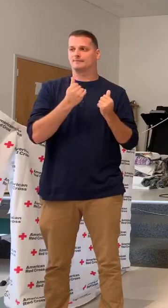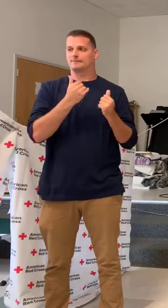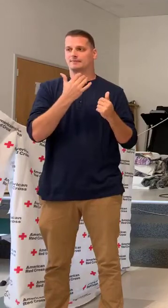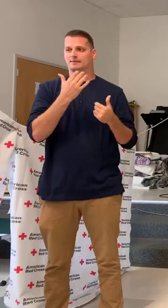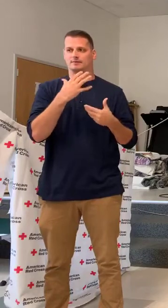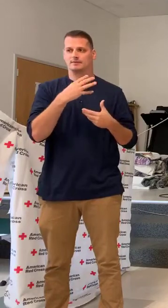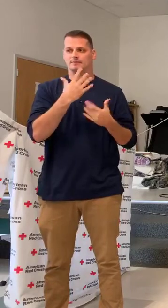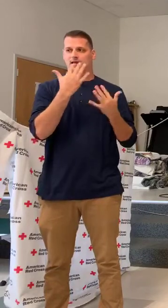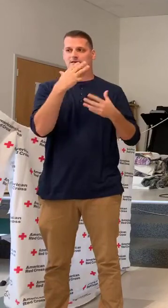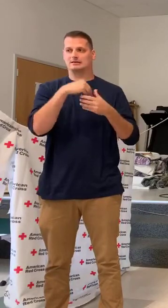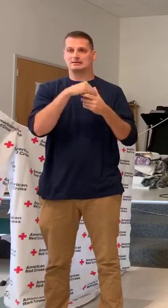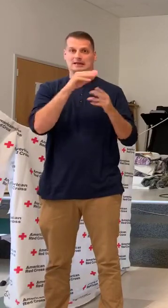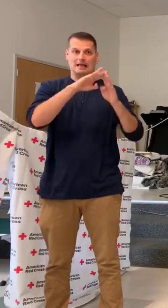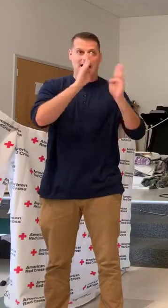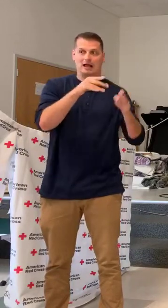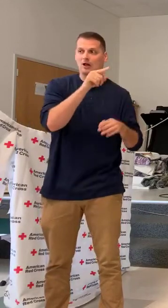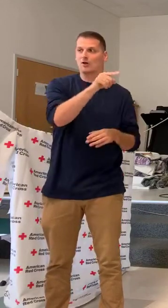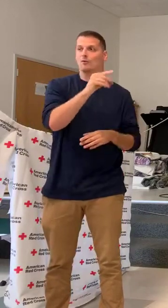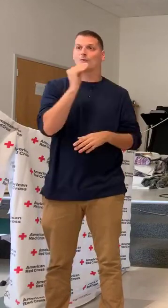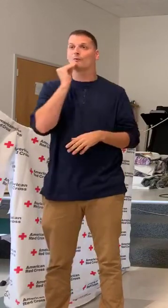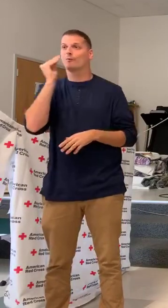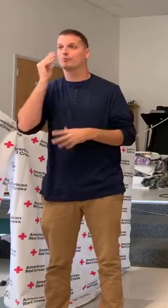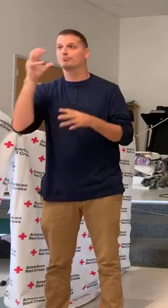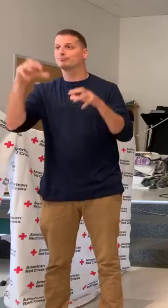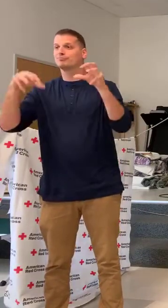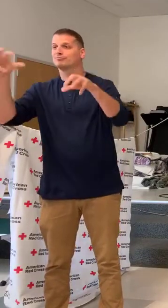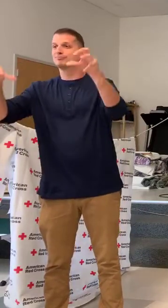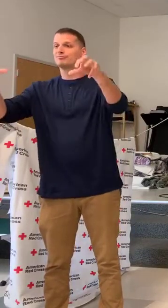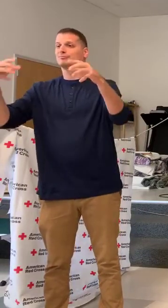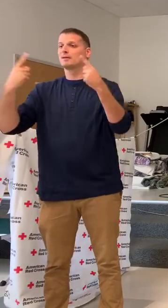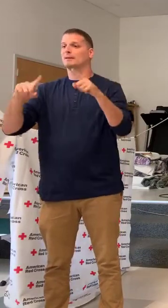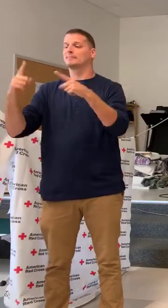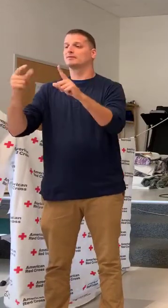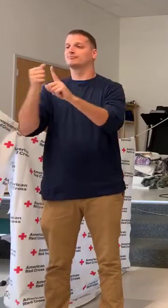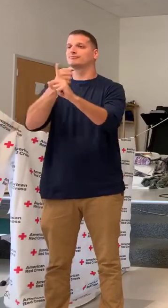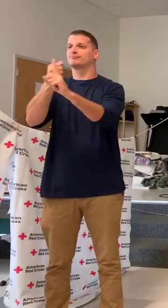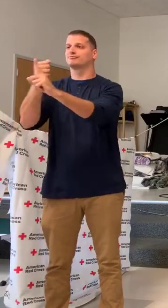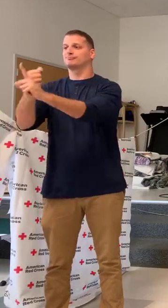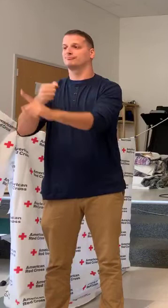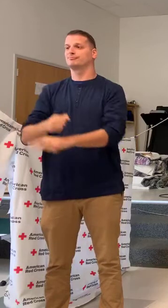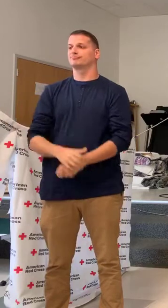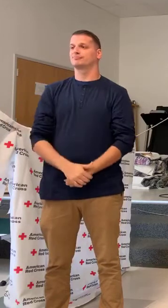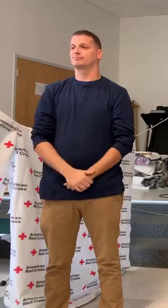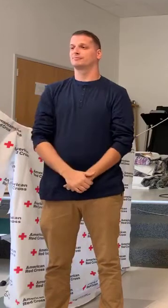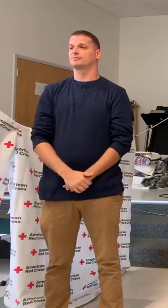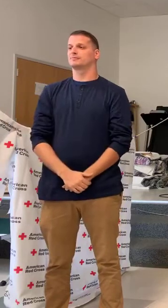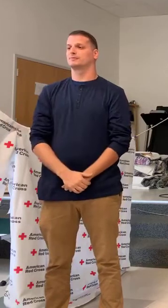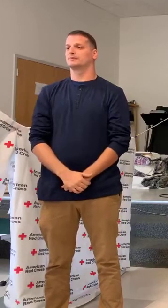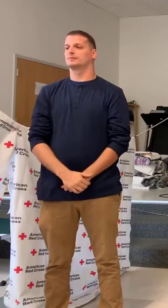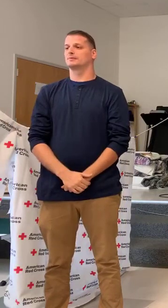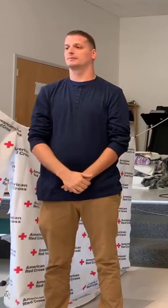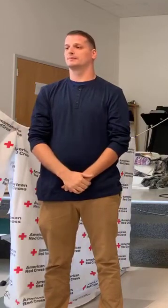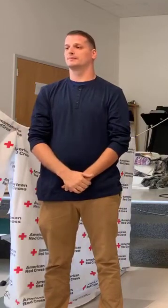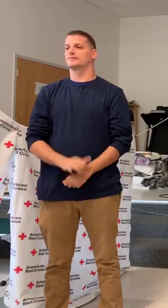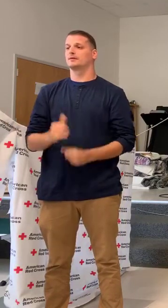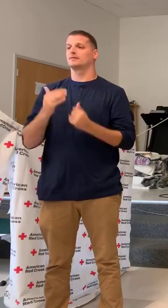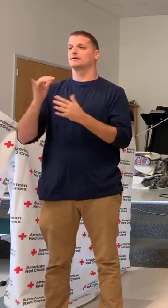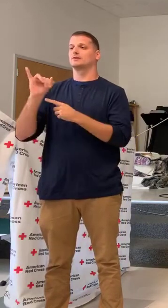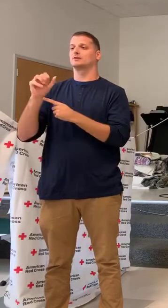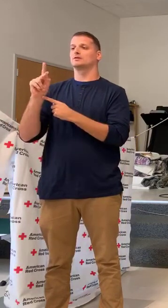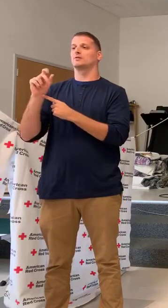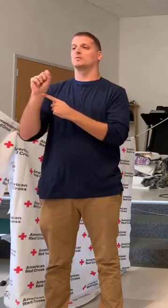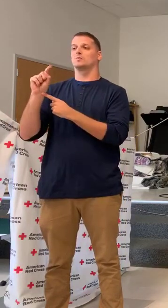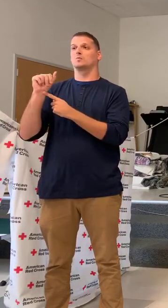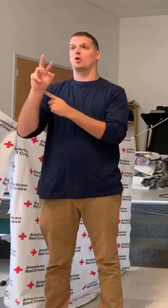bunch of structures, homes, outbuildings, flare-ups, jack straw. So something will flare up and we'll